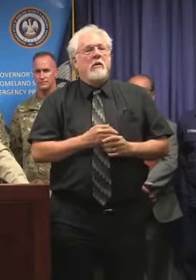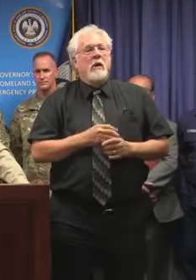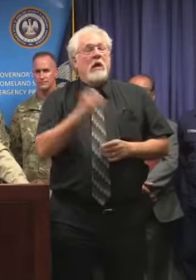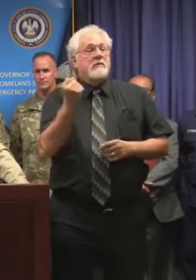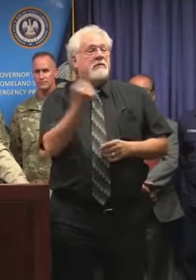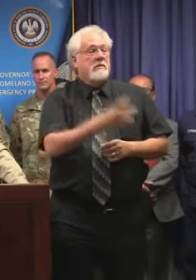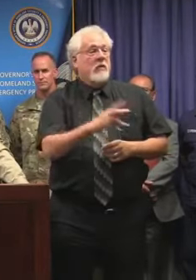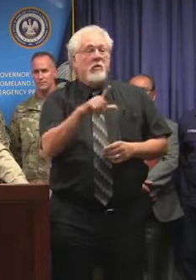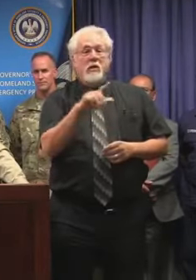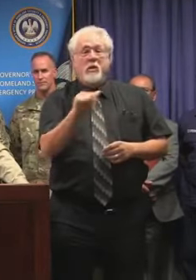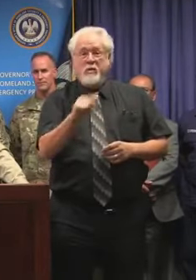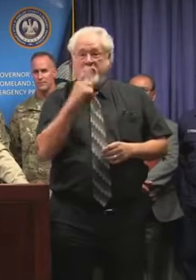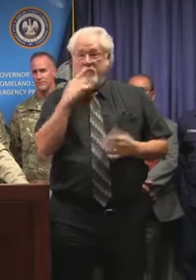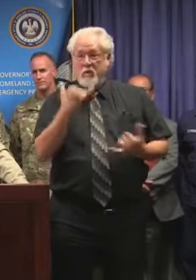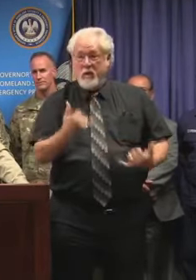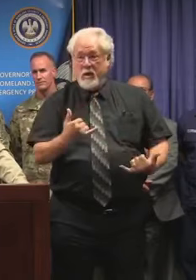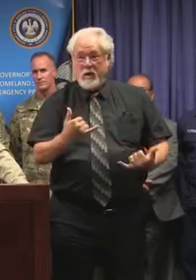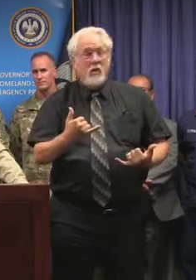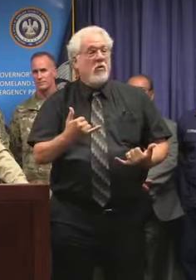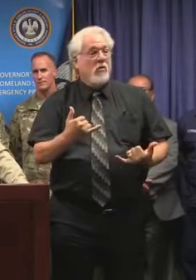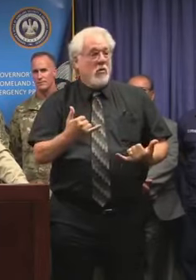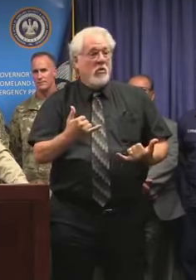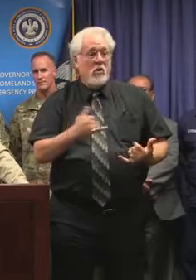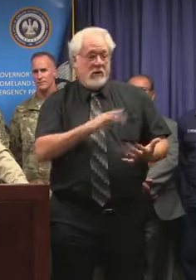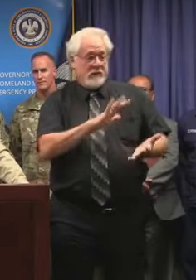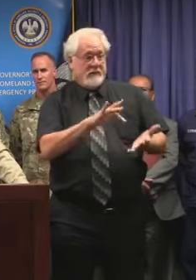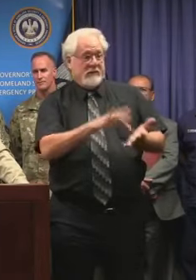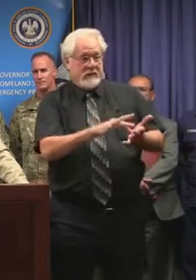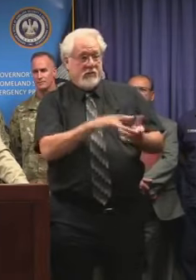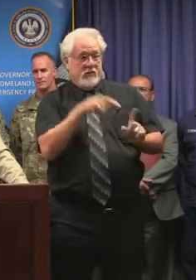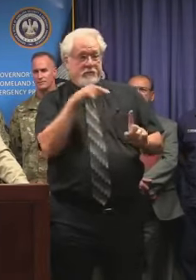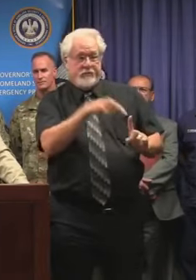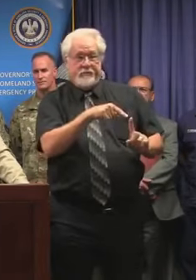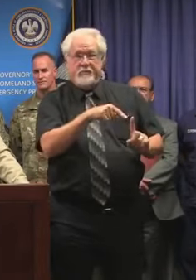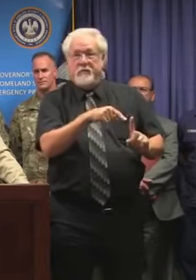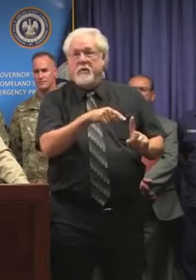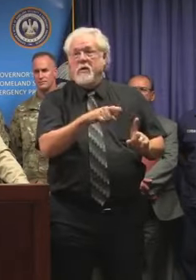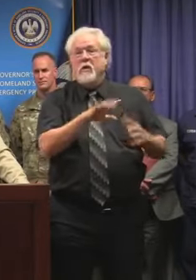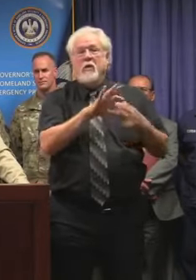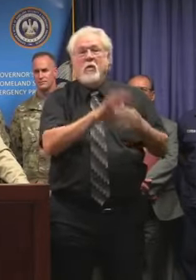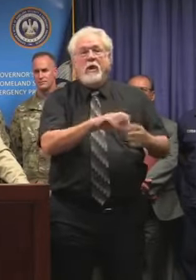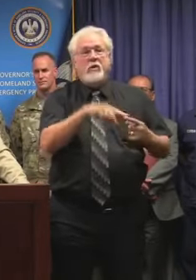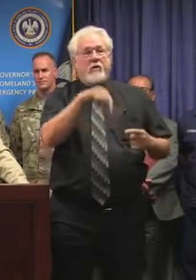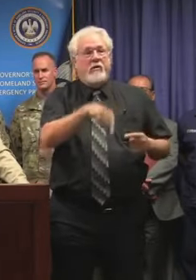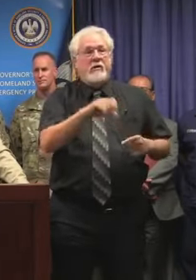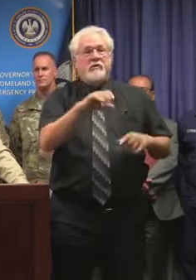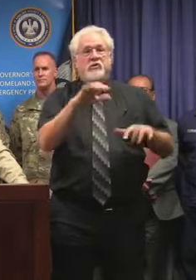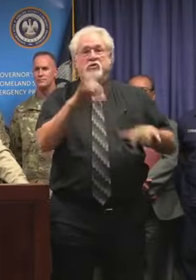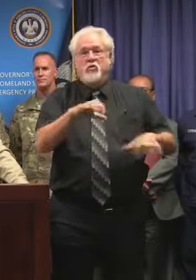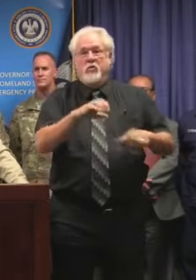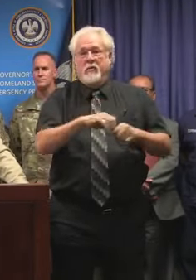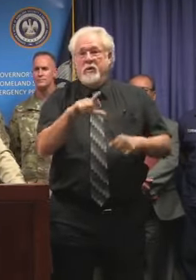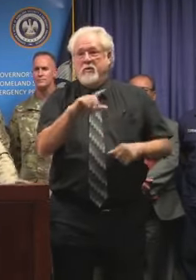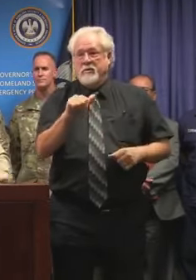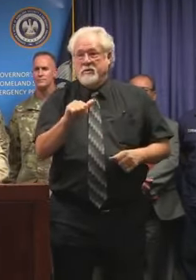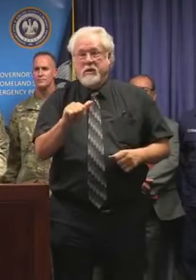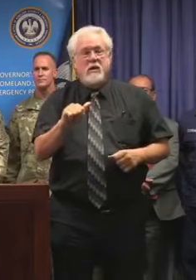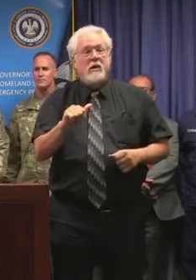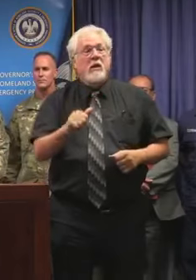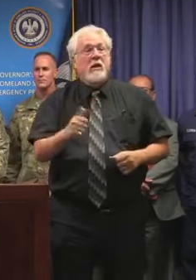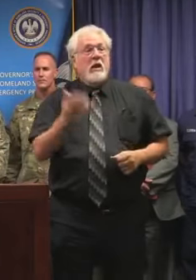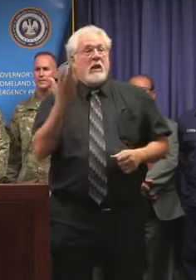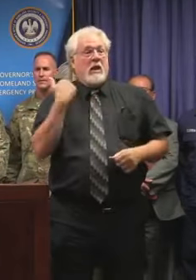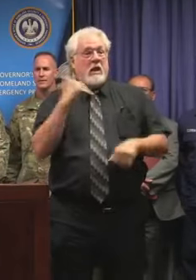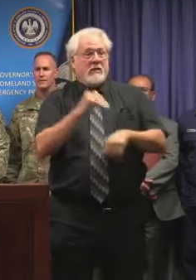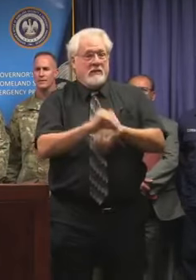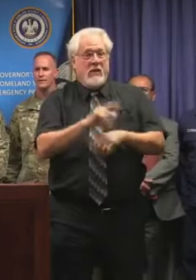Southwest Louisiana for now remains the center of gravity as it relates to this storm in Louisiana. Last night